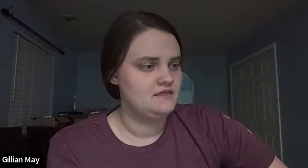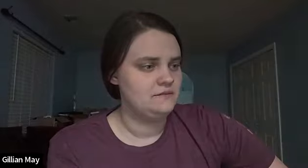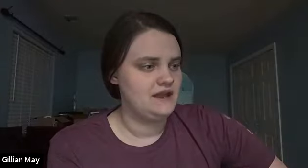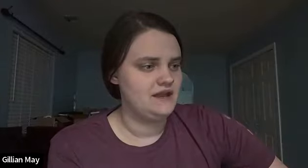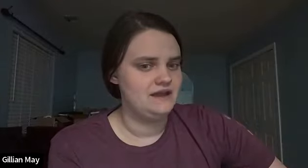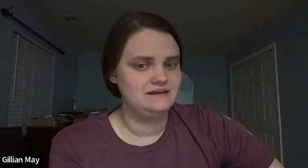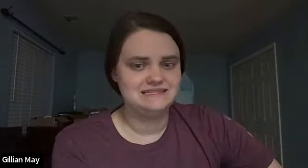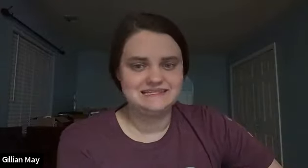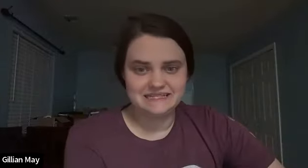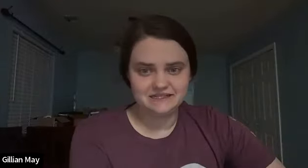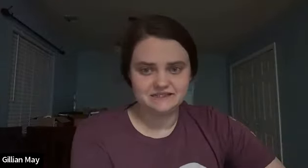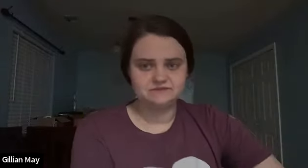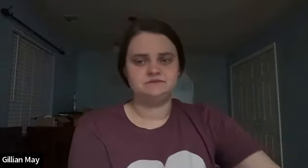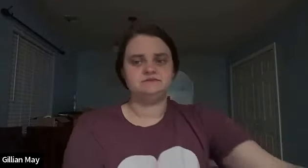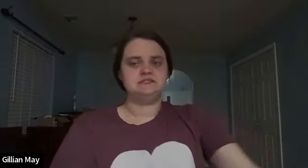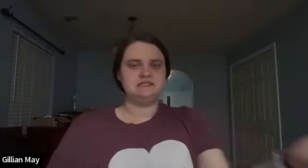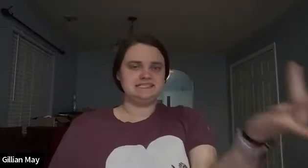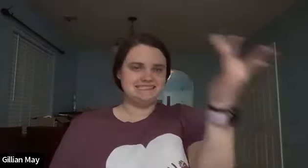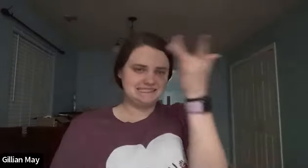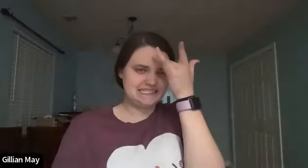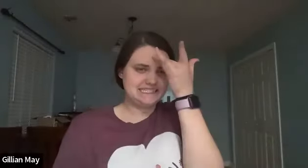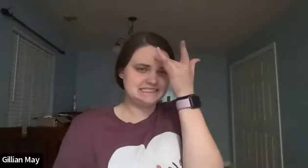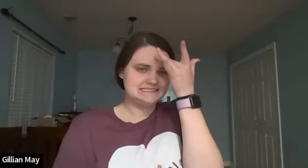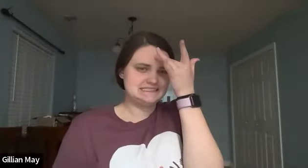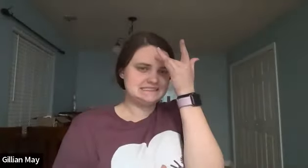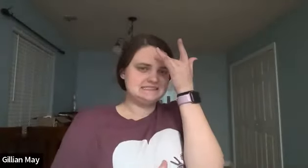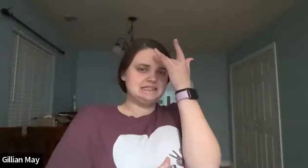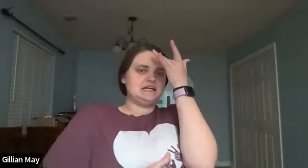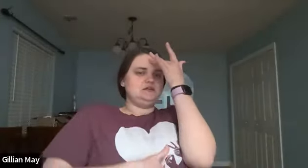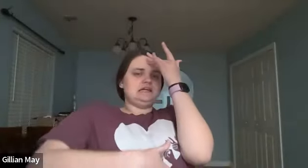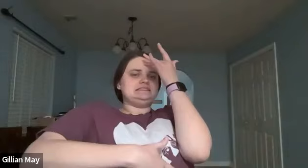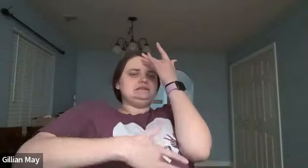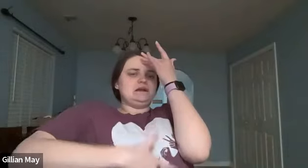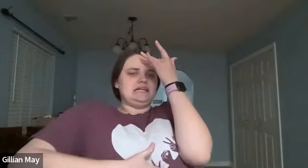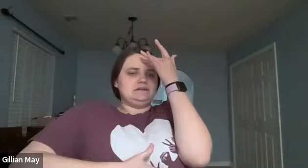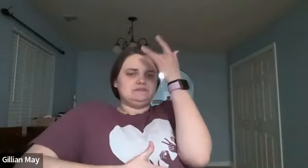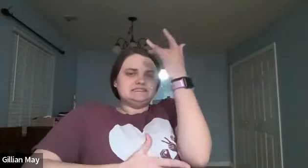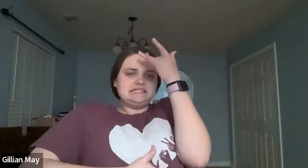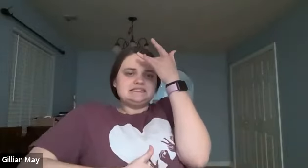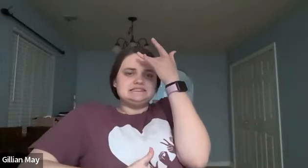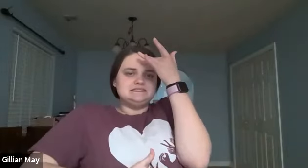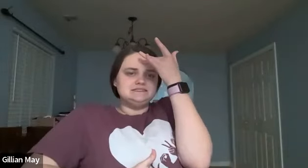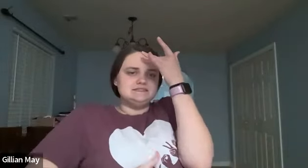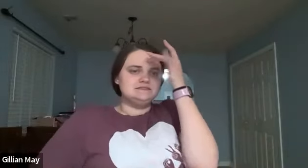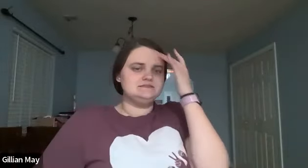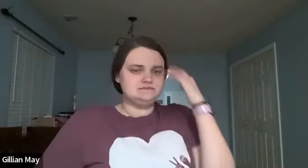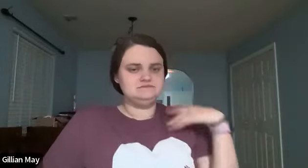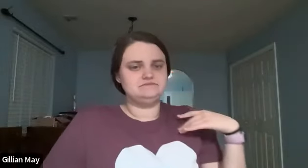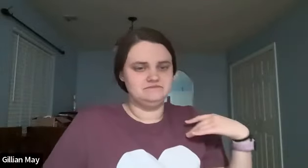we had sick. Sick. I know you can't see my hand, but sick. And